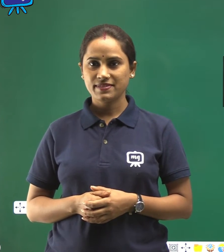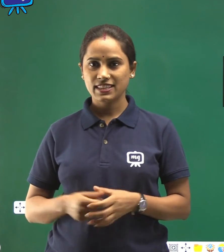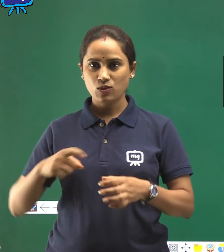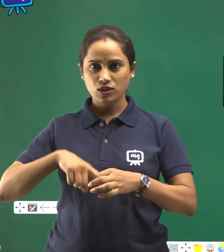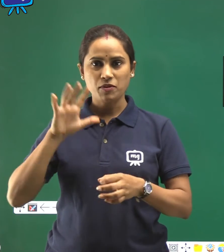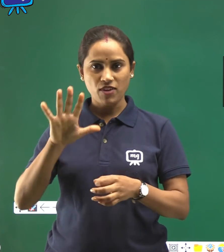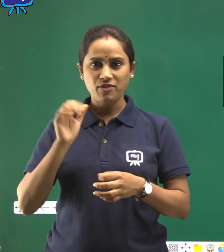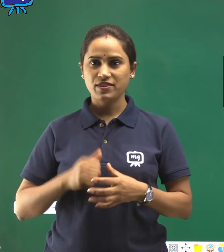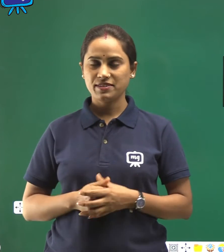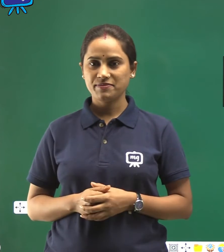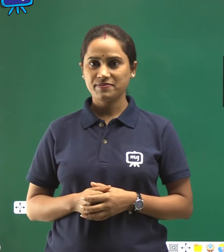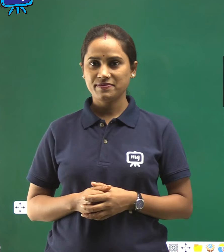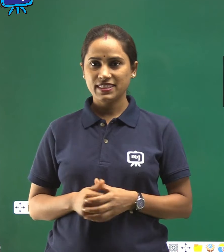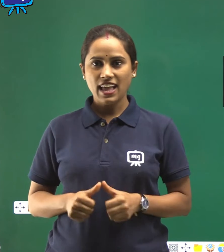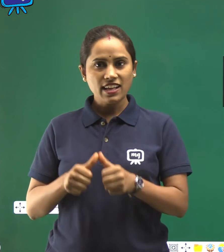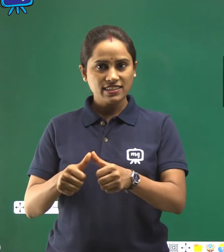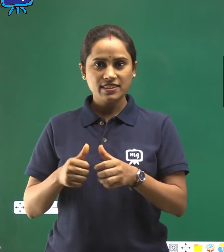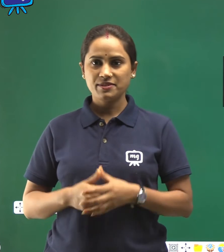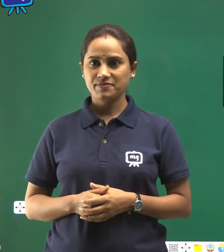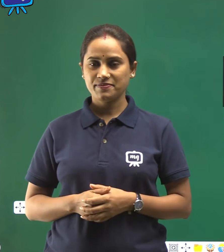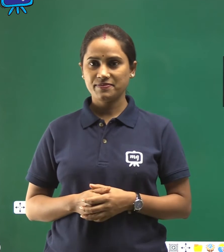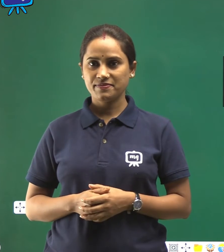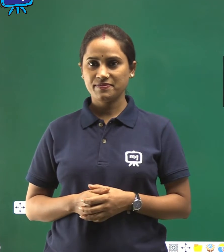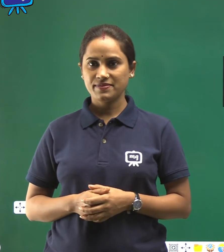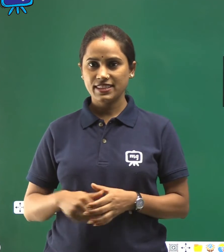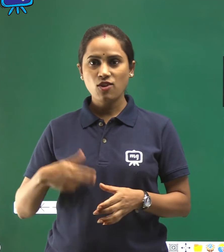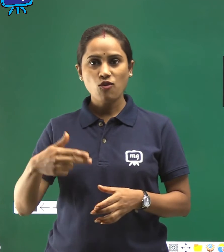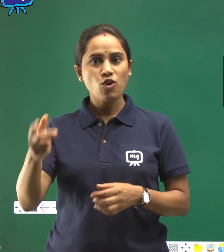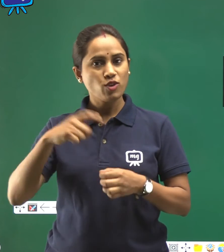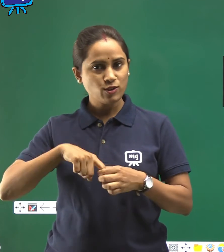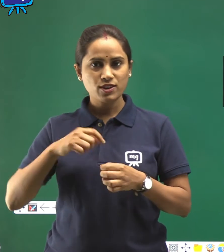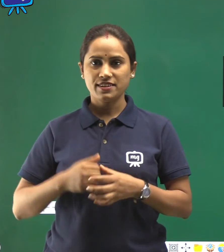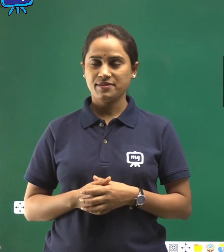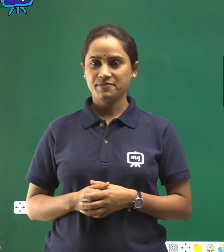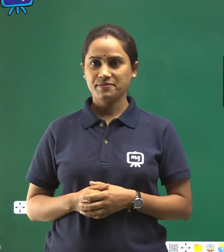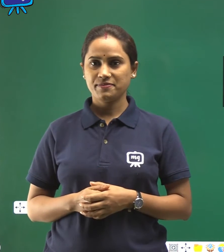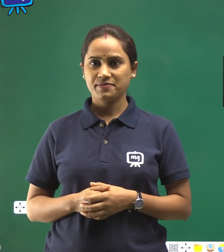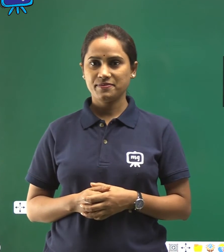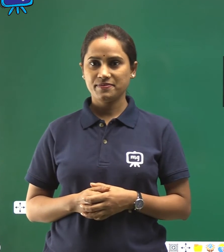Question number 5. Answer the following question.